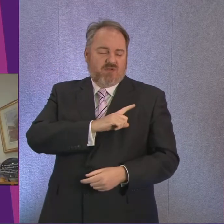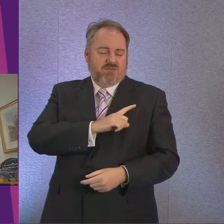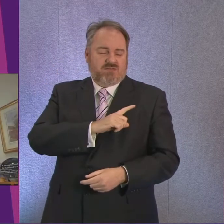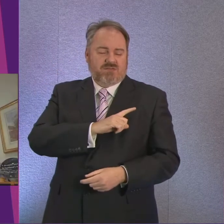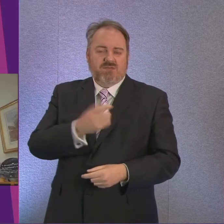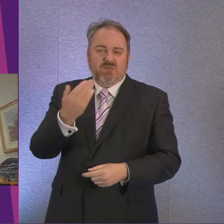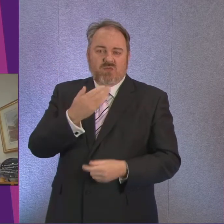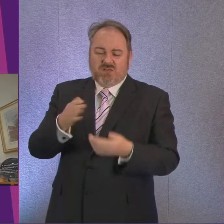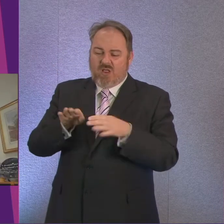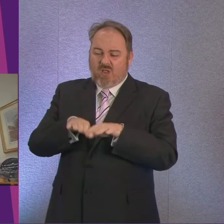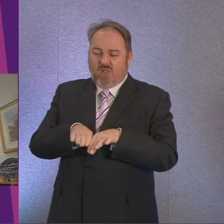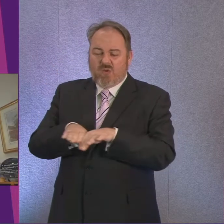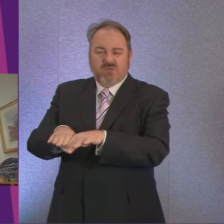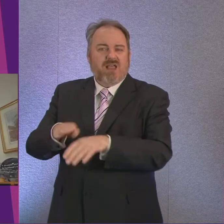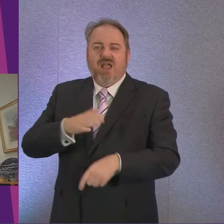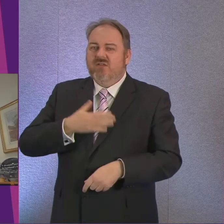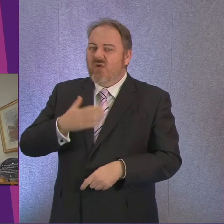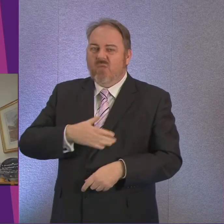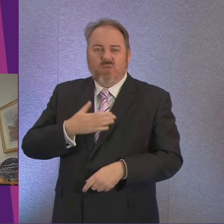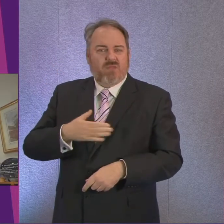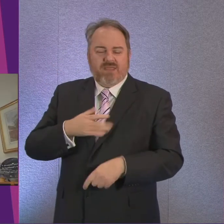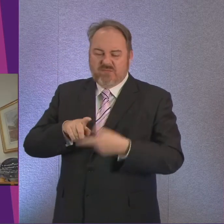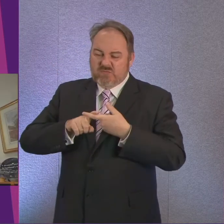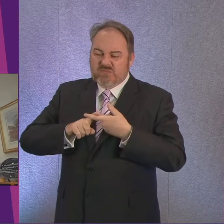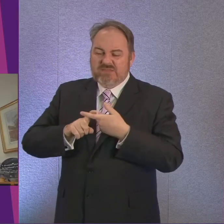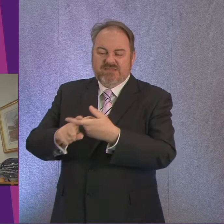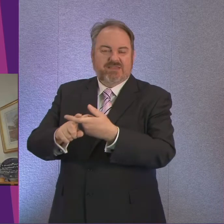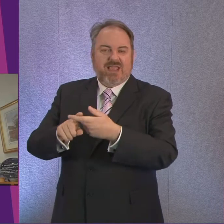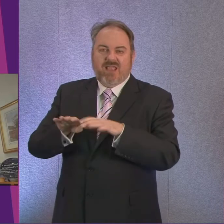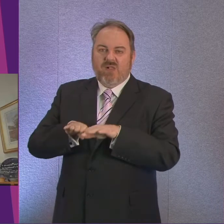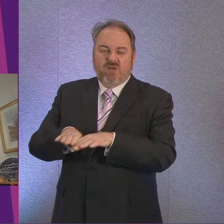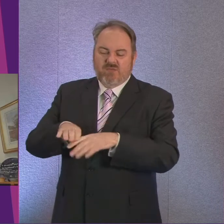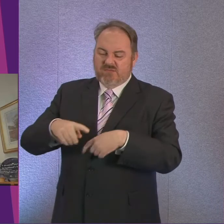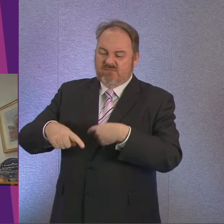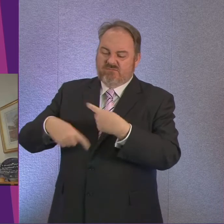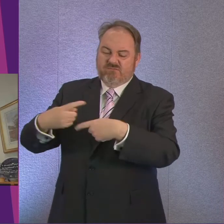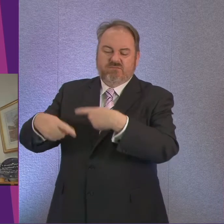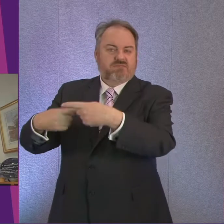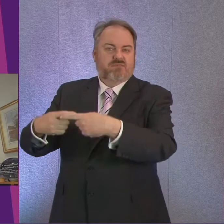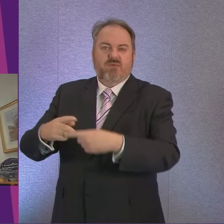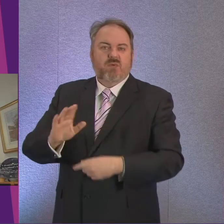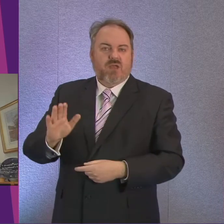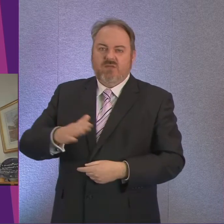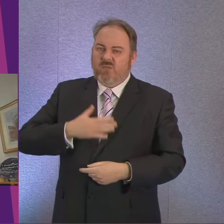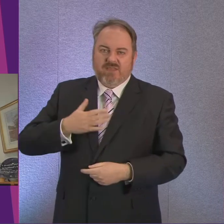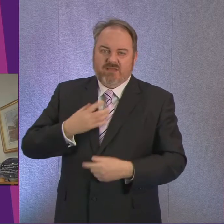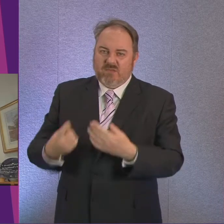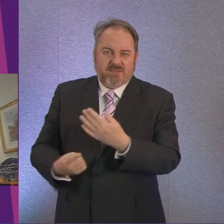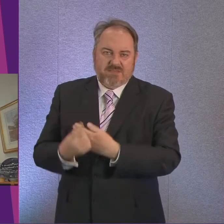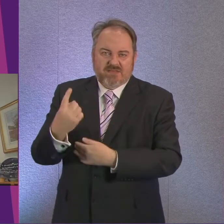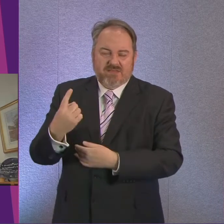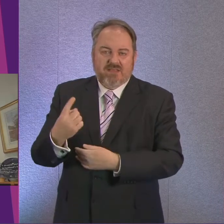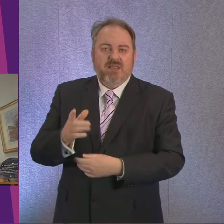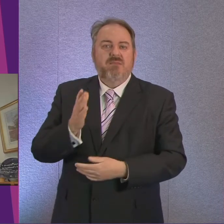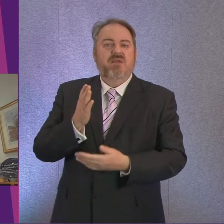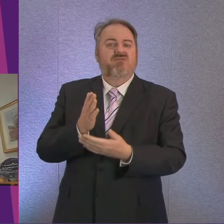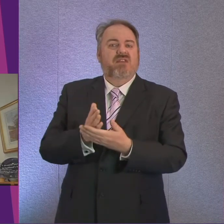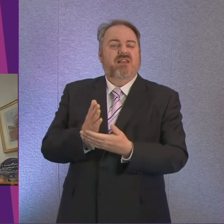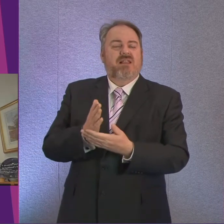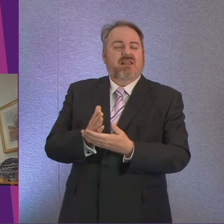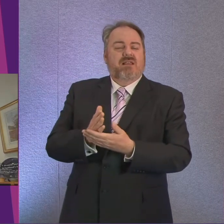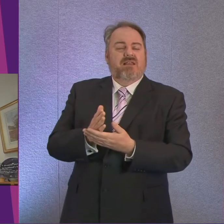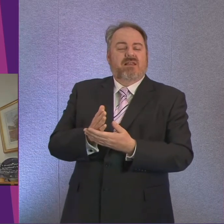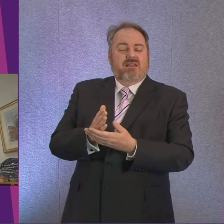don't want schools to be closed for a minute longer than is required. First Minister, in her briefing today, and I answered